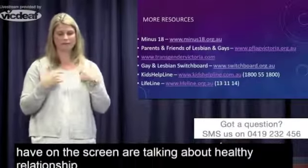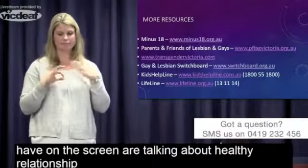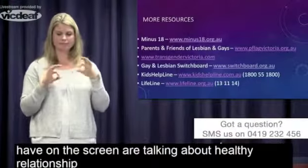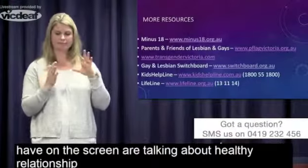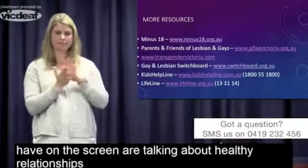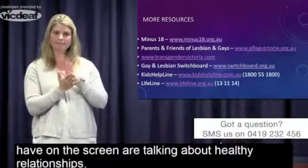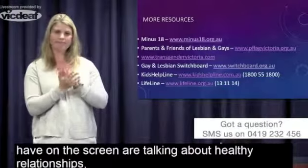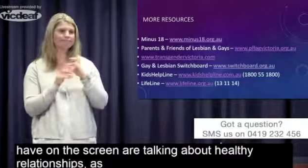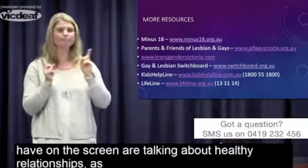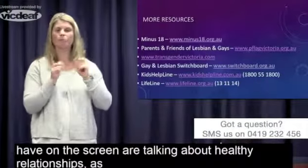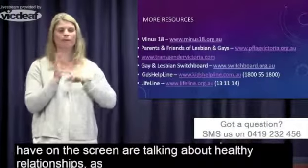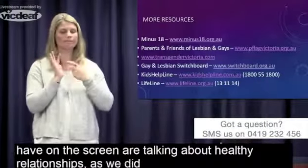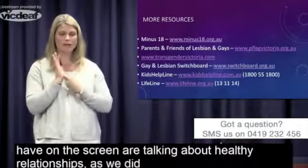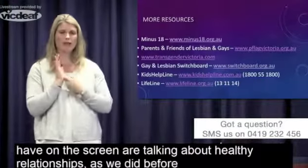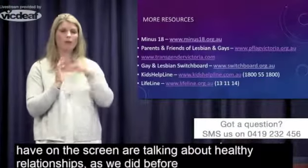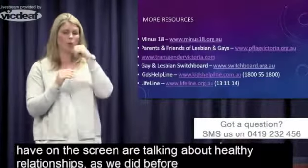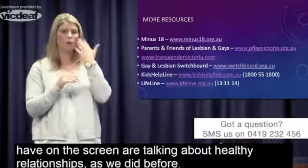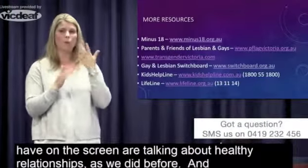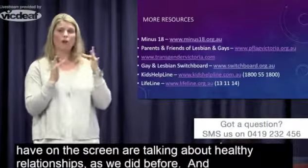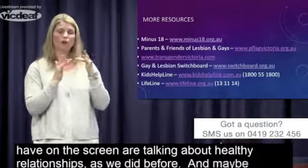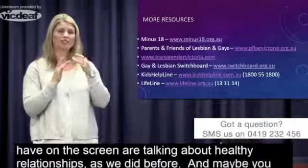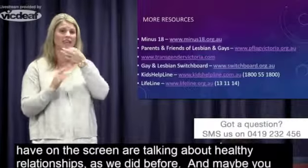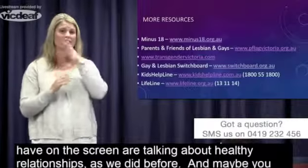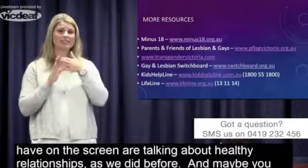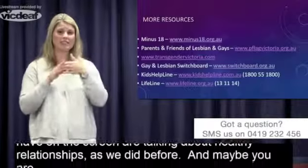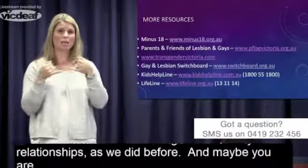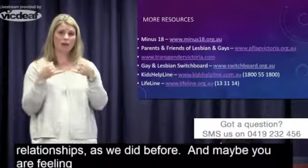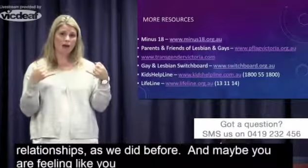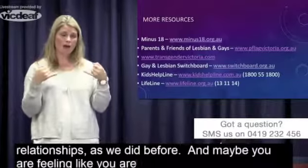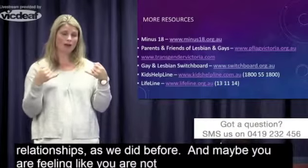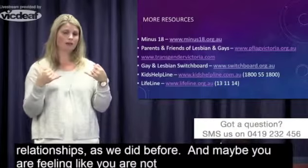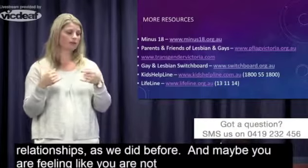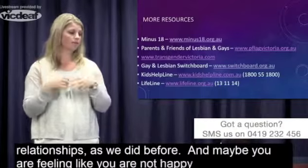and maybe you're feeling like you're not happy or something's not going right for you